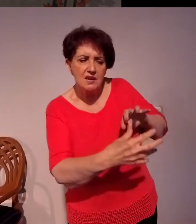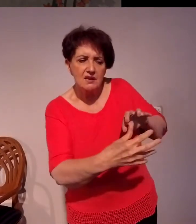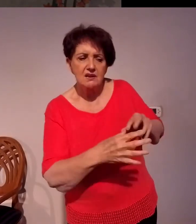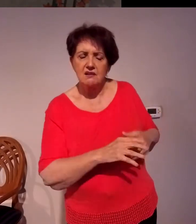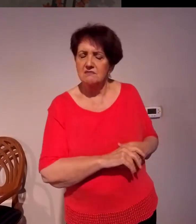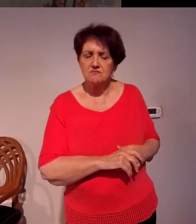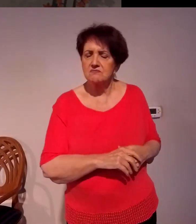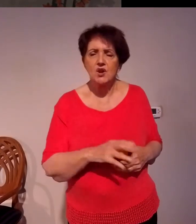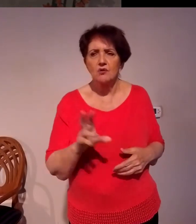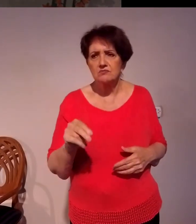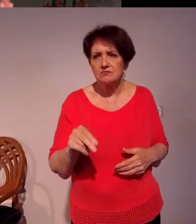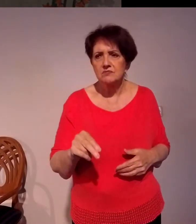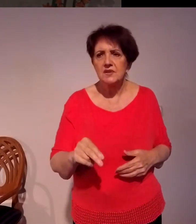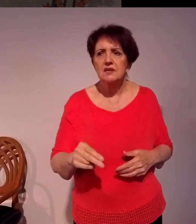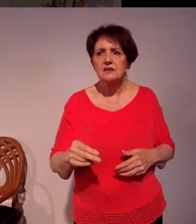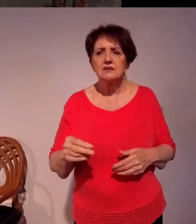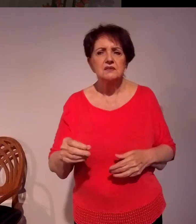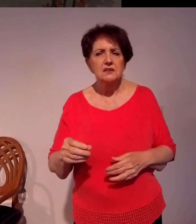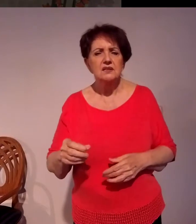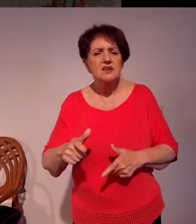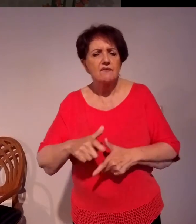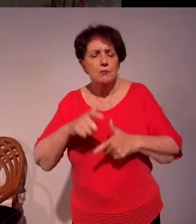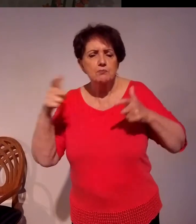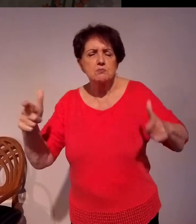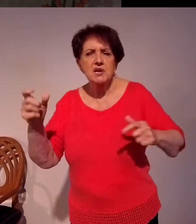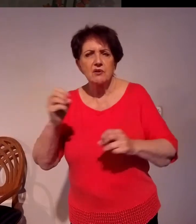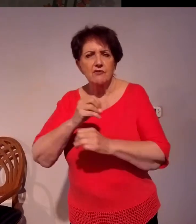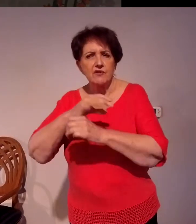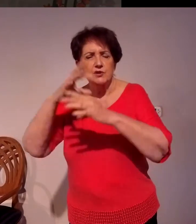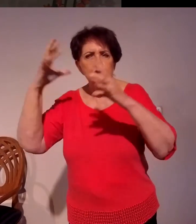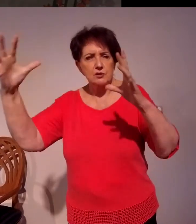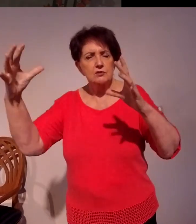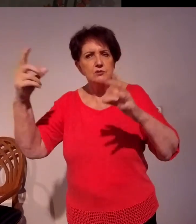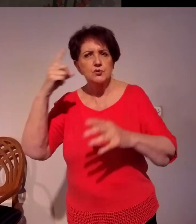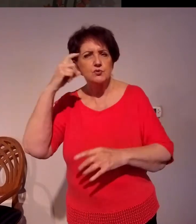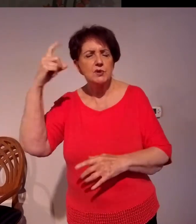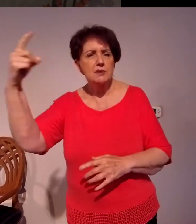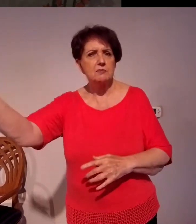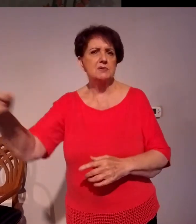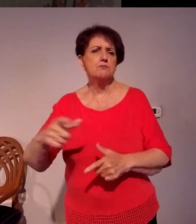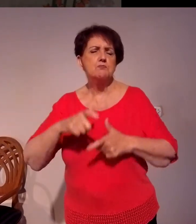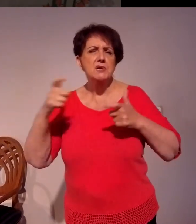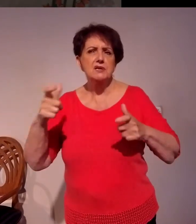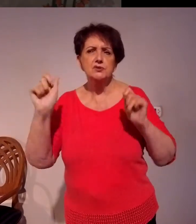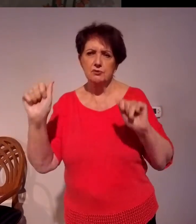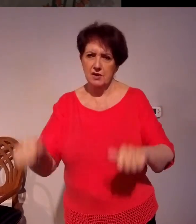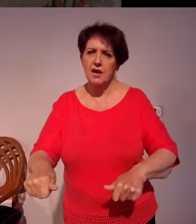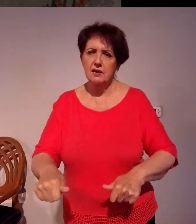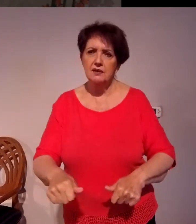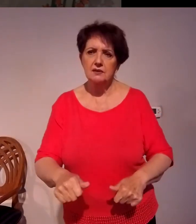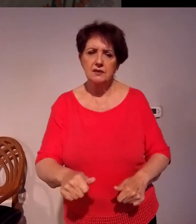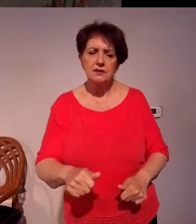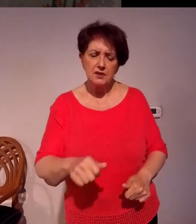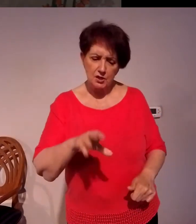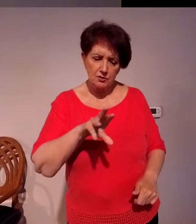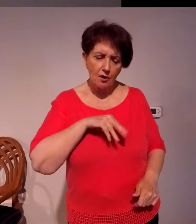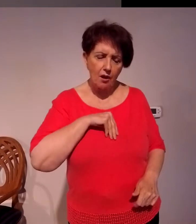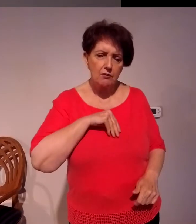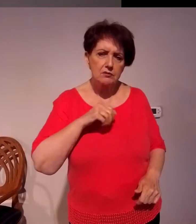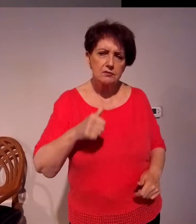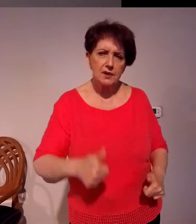way. Let us hold a bigger vision, dream as big as we possibly can in our own lives